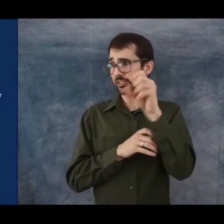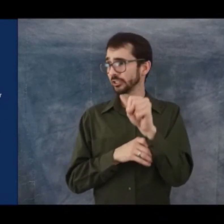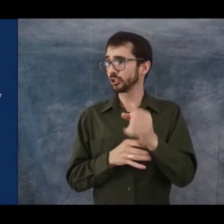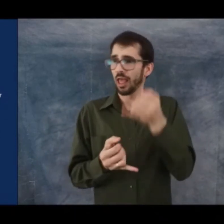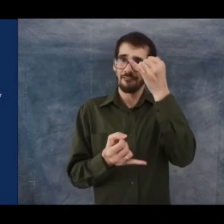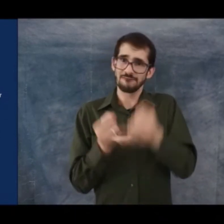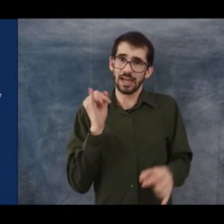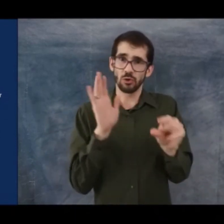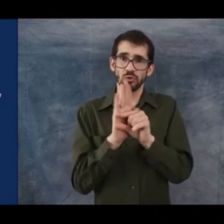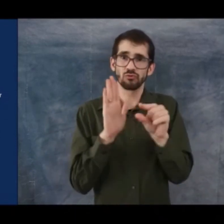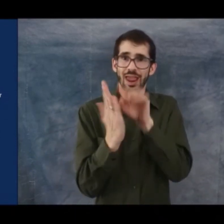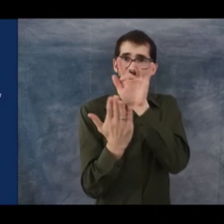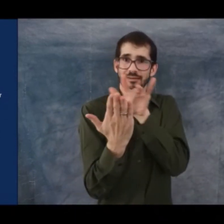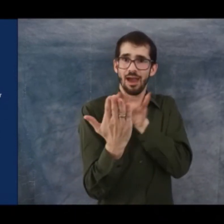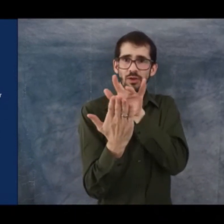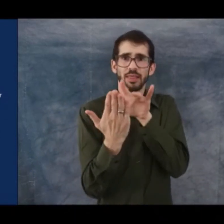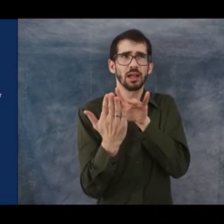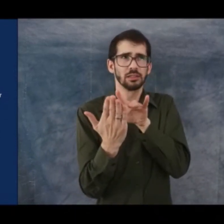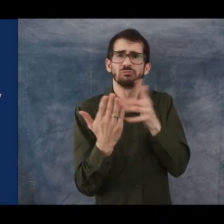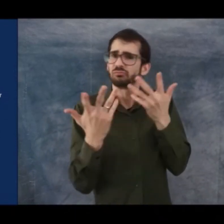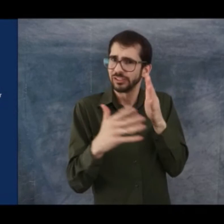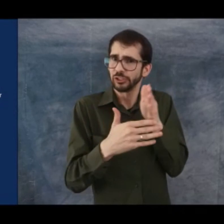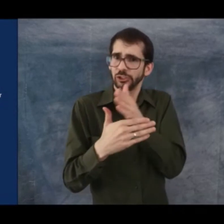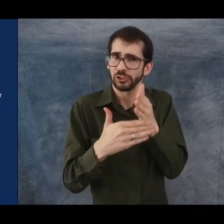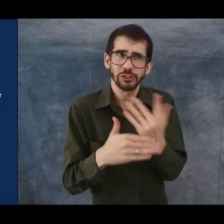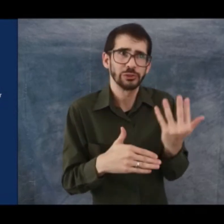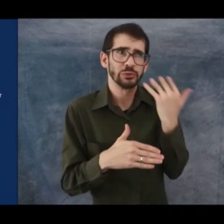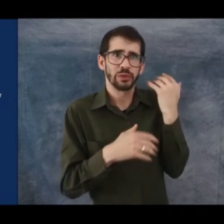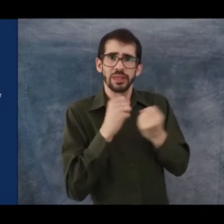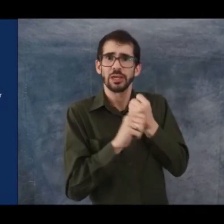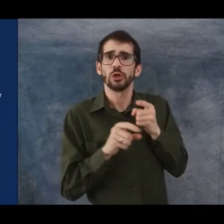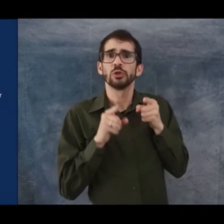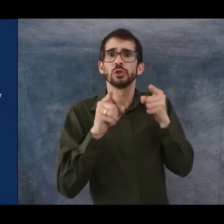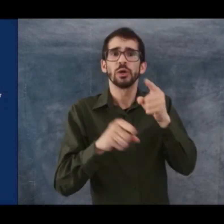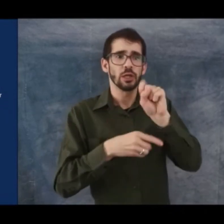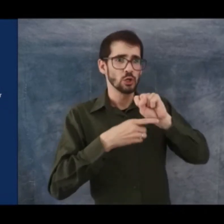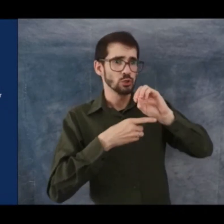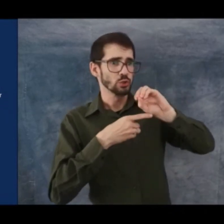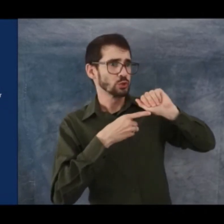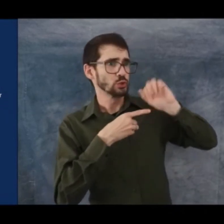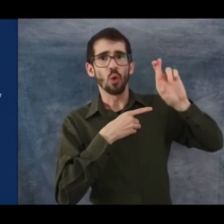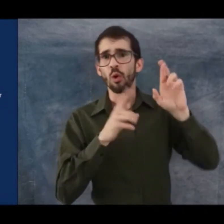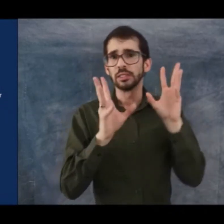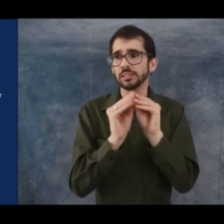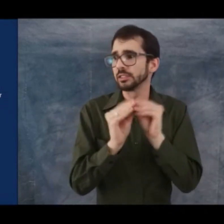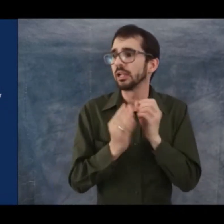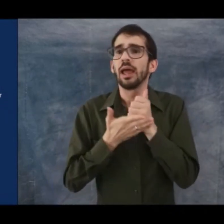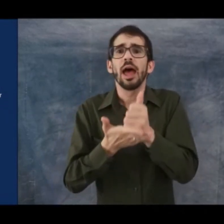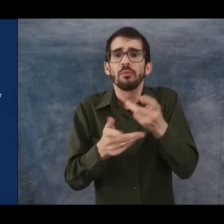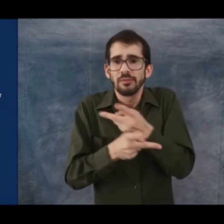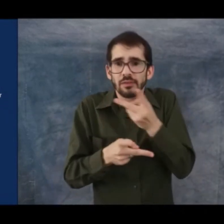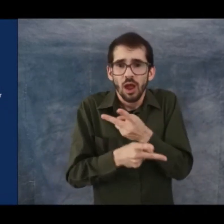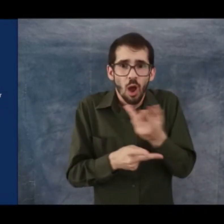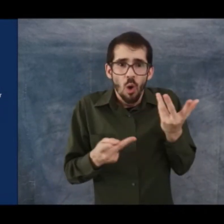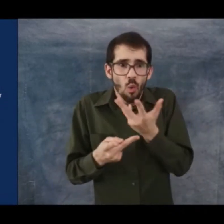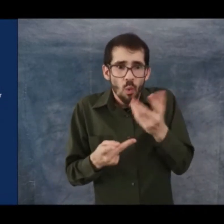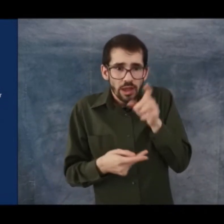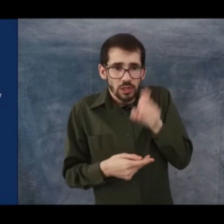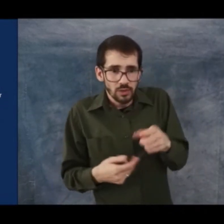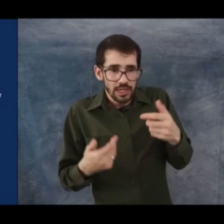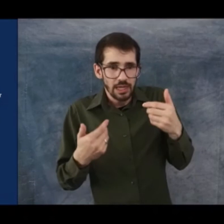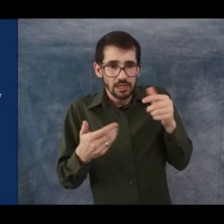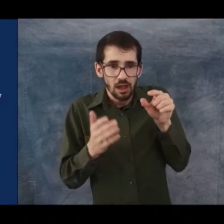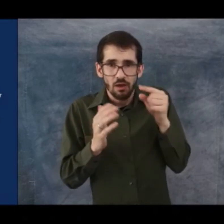Calculator that was shared in a source session earlier this year to help you calculate what you need to achieve on your final exam for